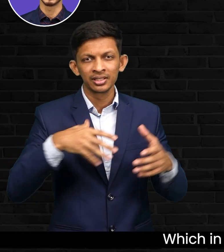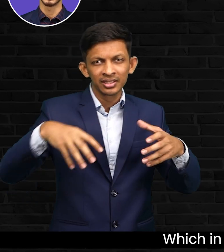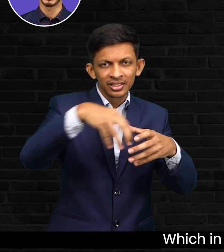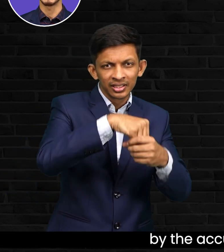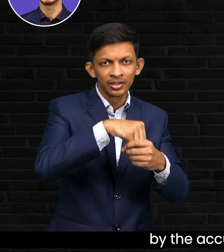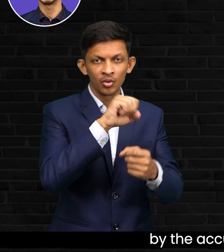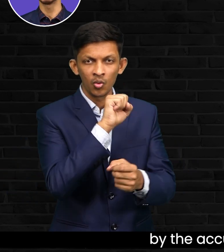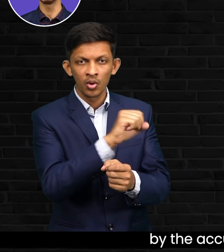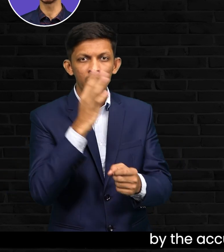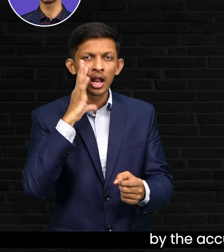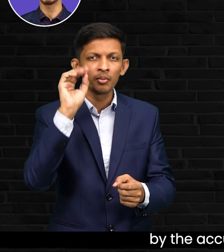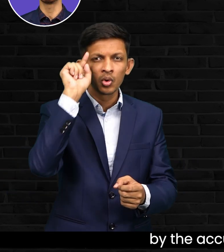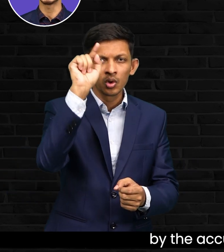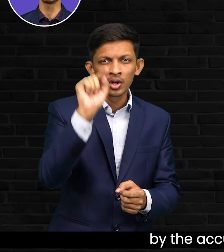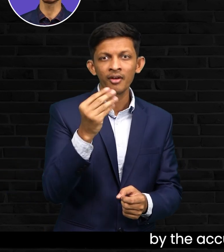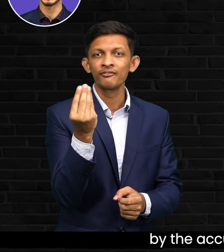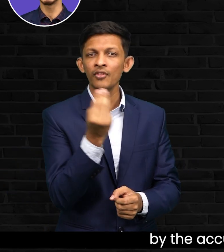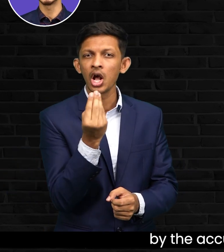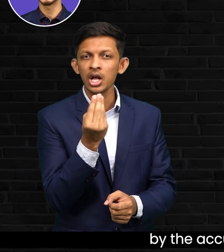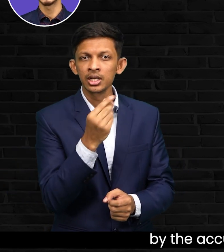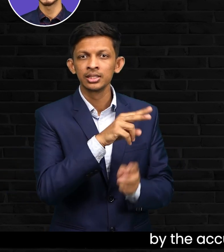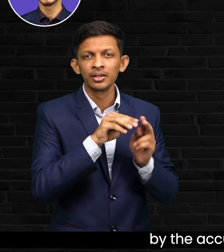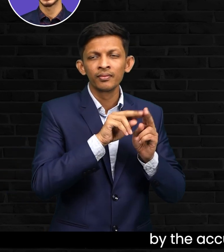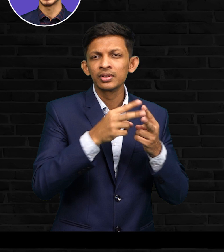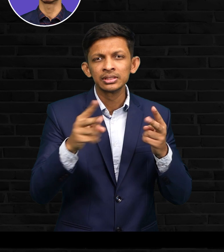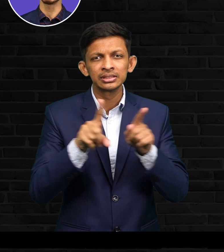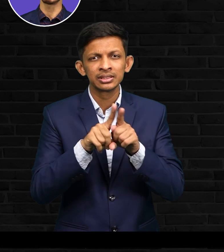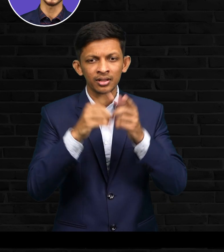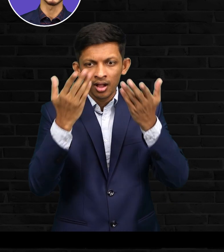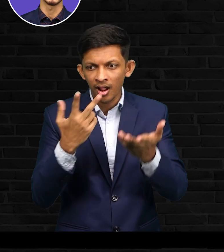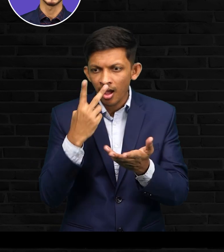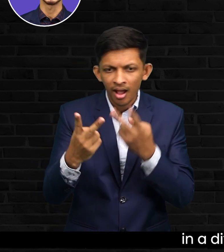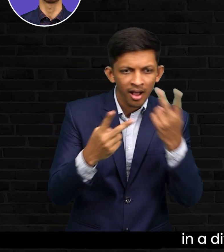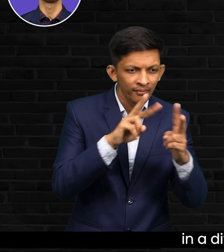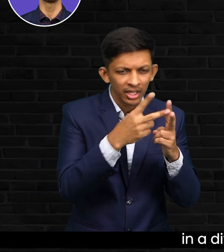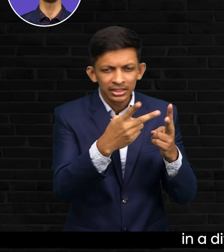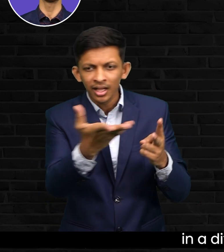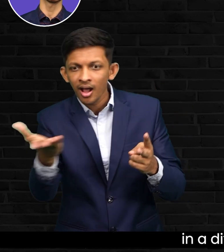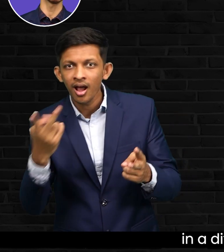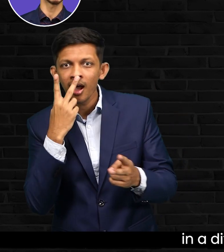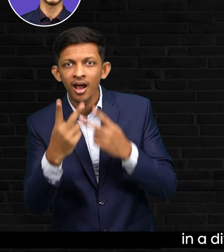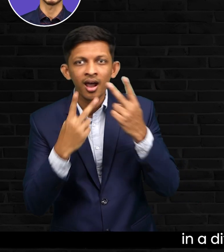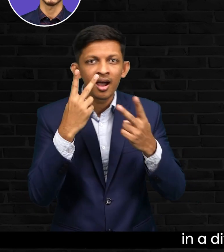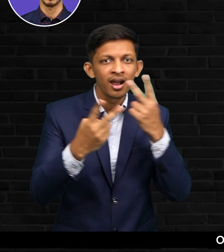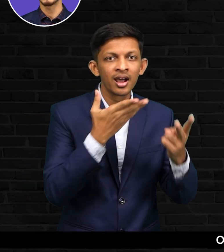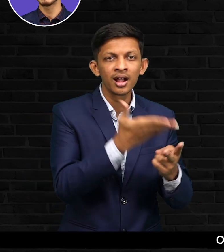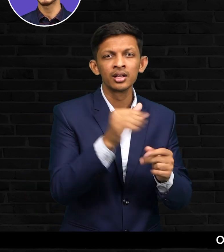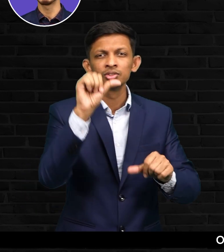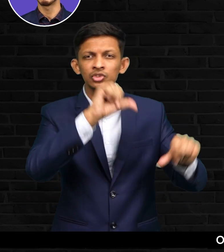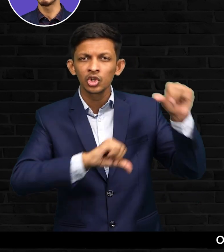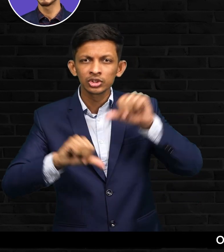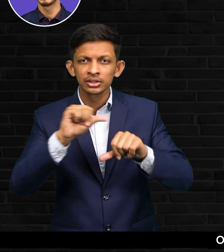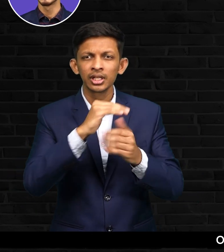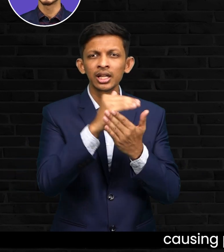disturbed by the accumulation of any element at some point in a different physical state or